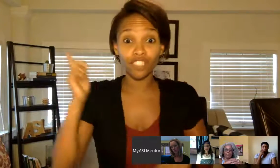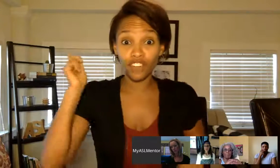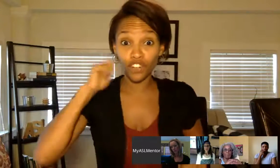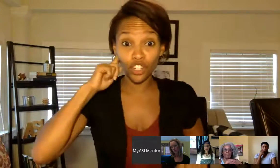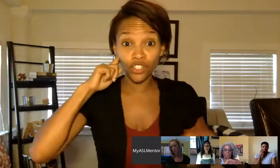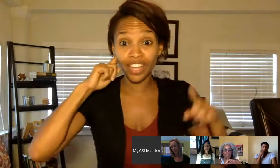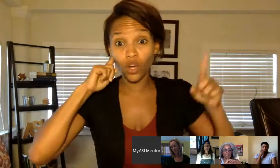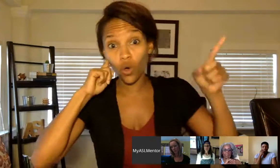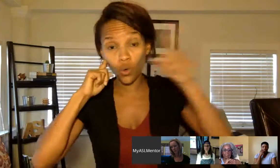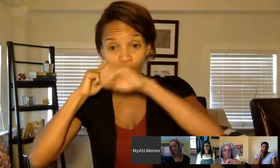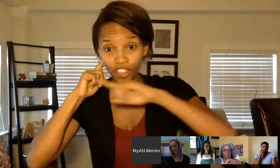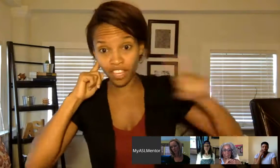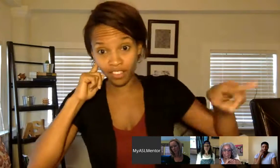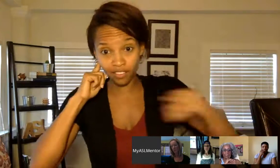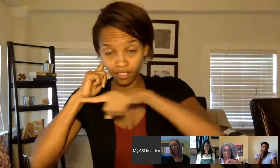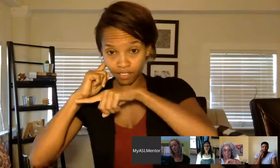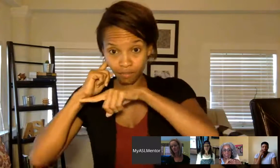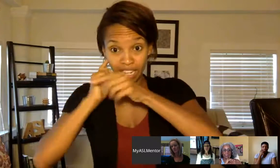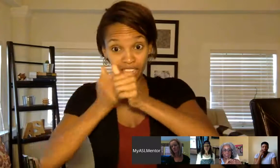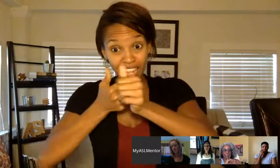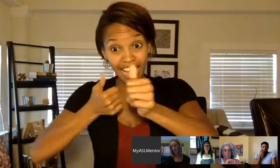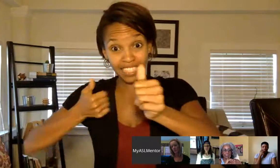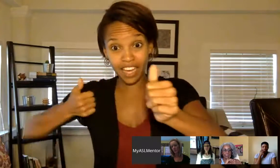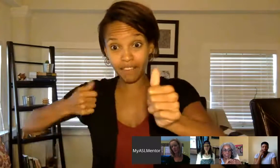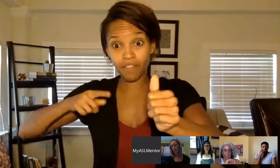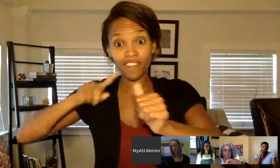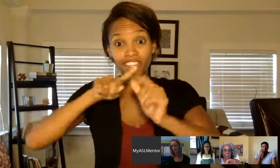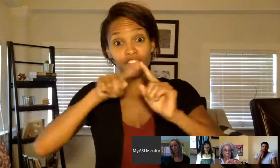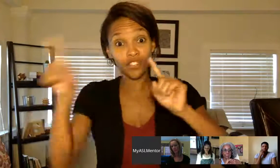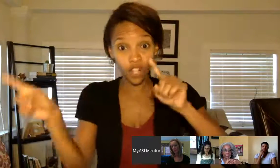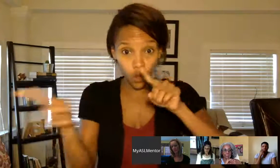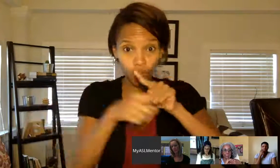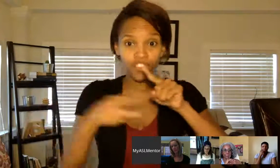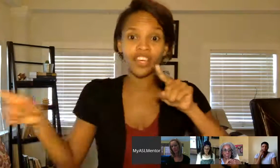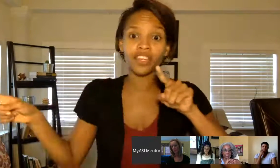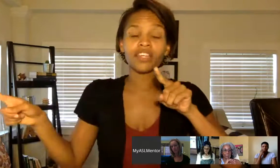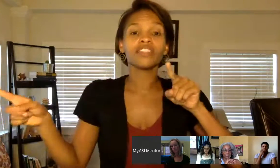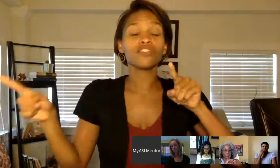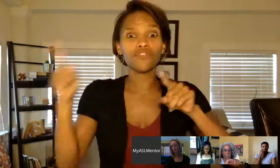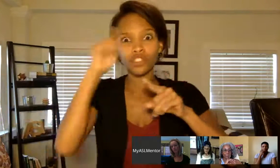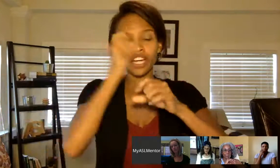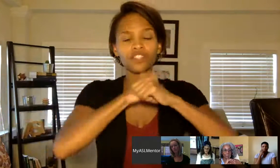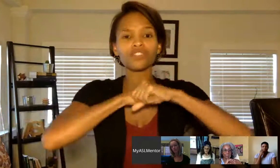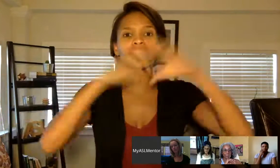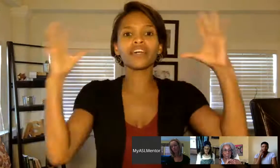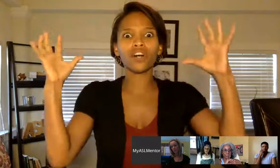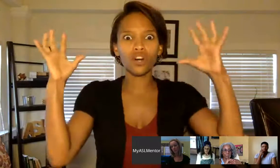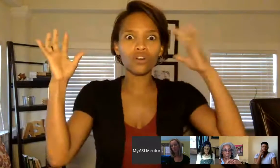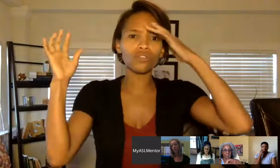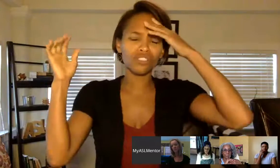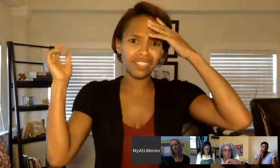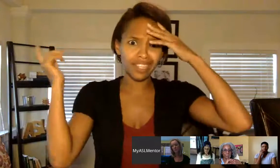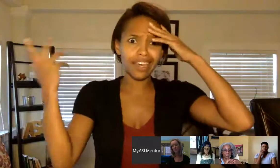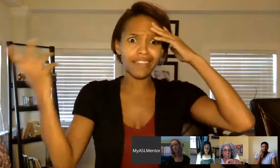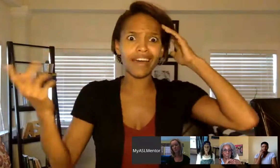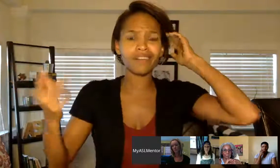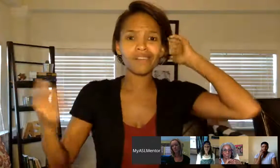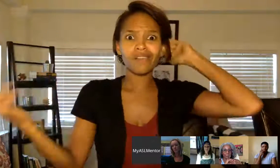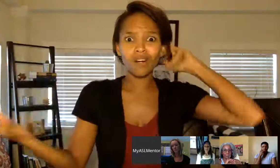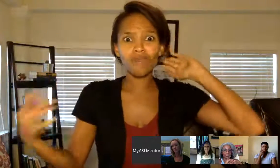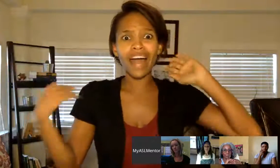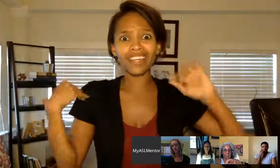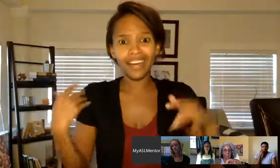you'd have to have heard that whole thing, meaning lag time. You'd have to have heard that whole thing to fully understand, oh, she's saying